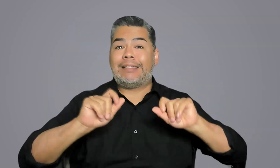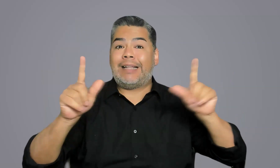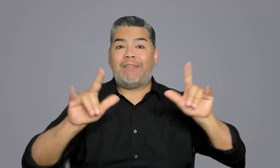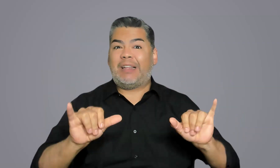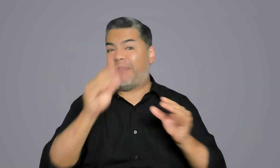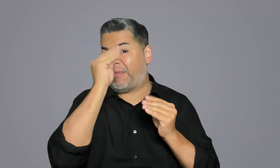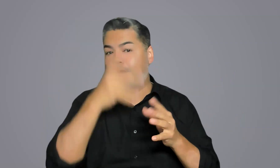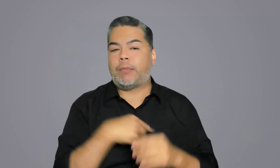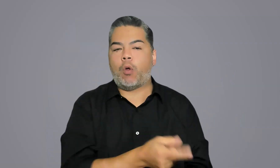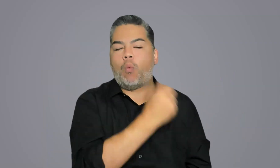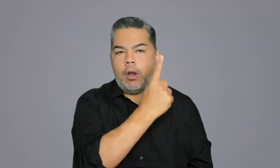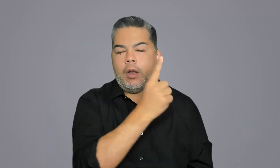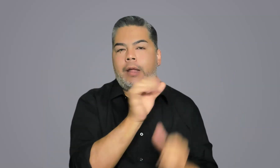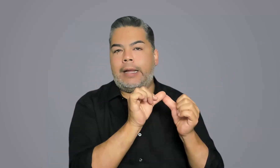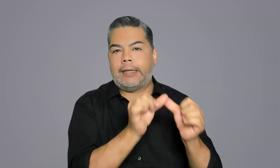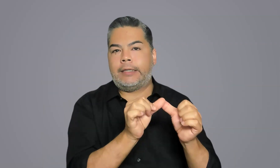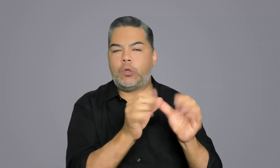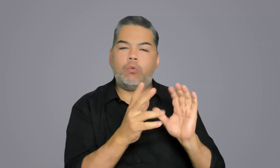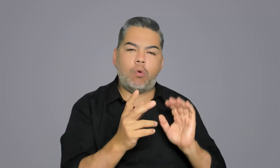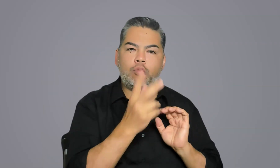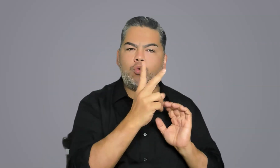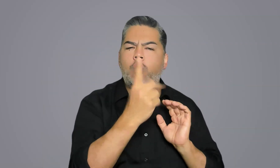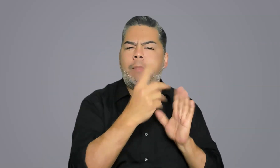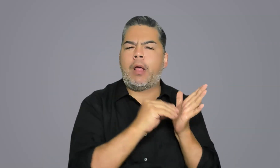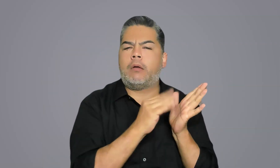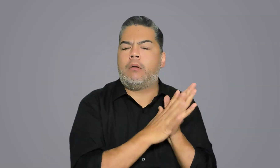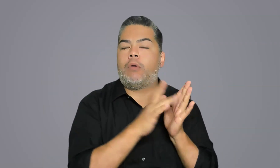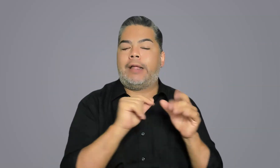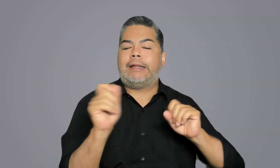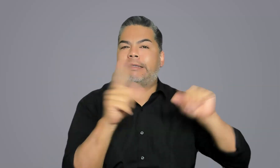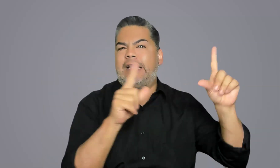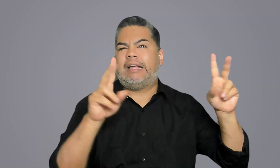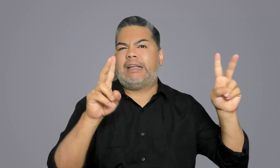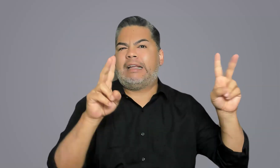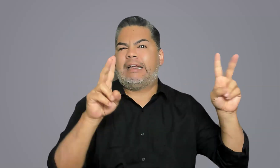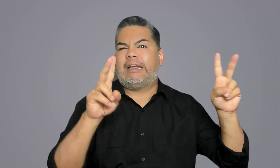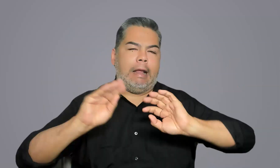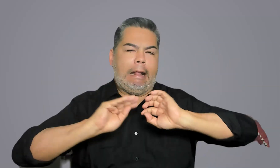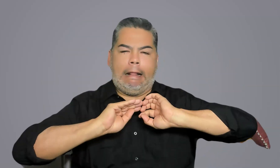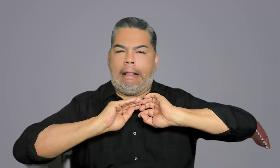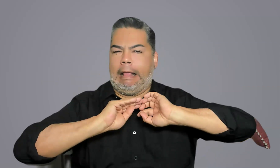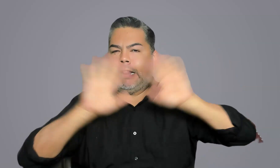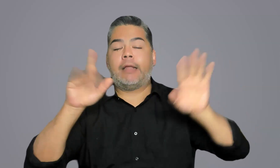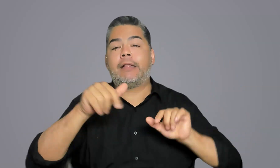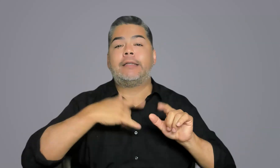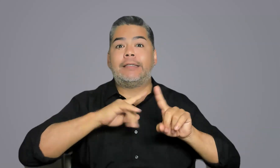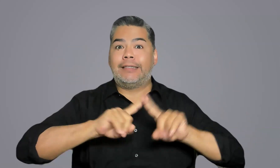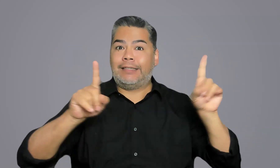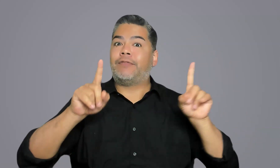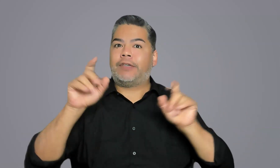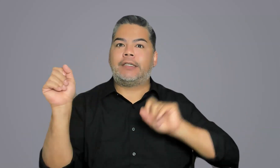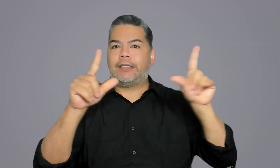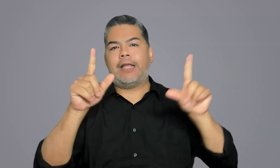a continued, or some kind of note in the slide title to make it clear that it is a different slide but contains very